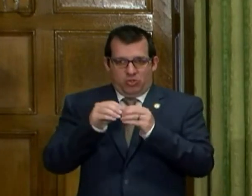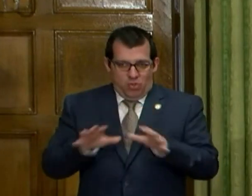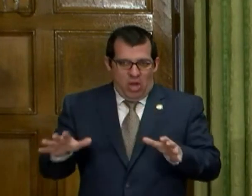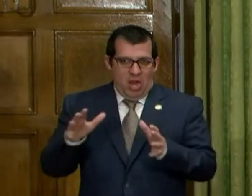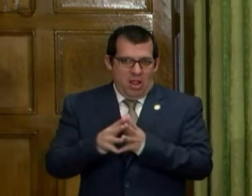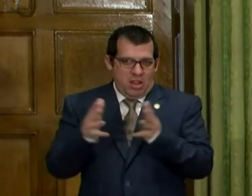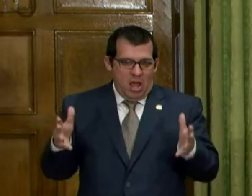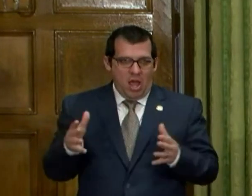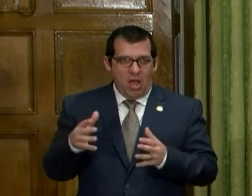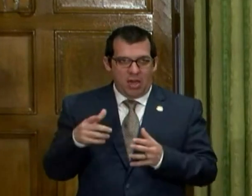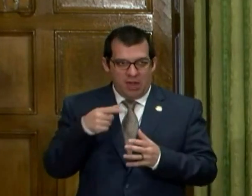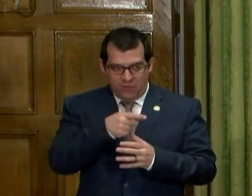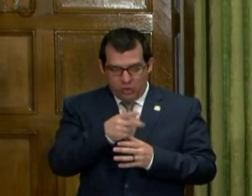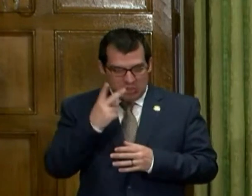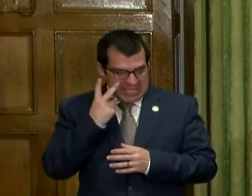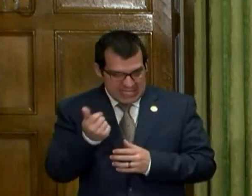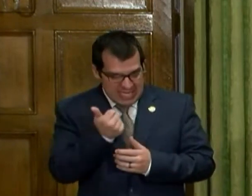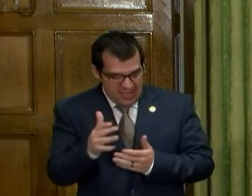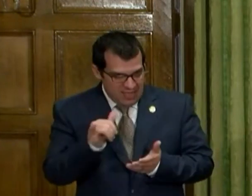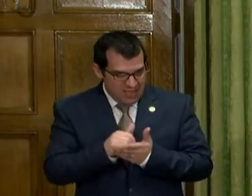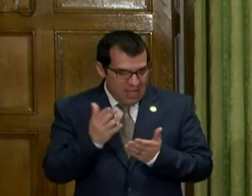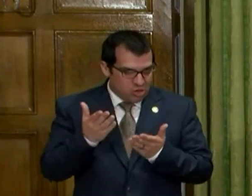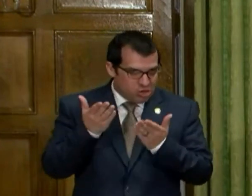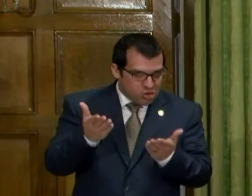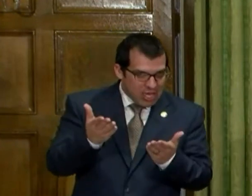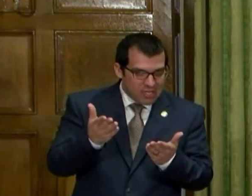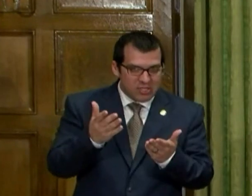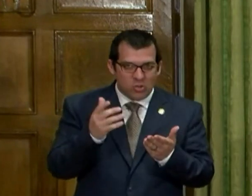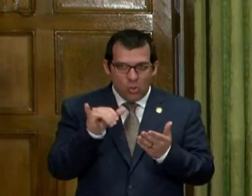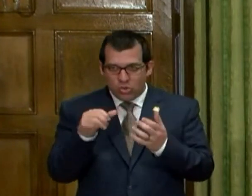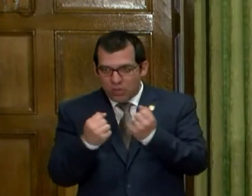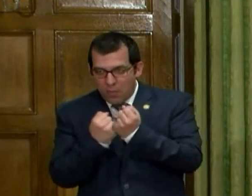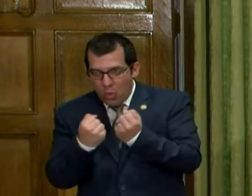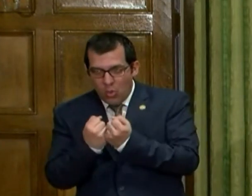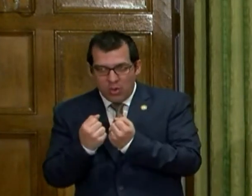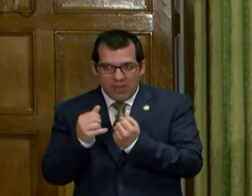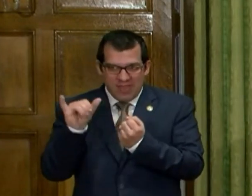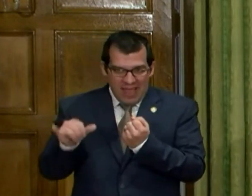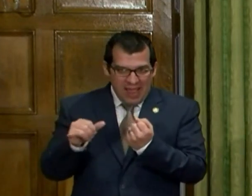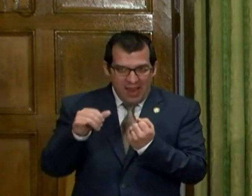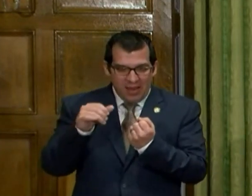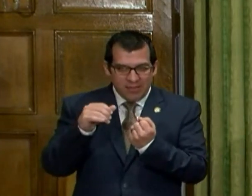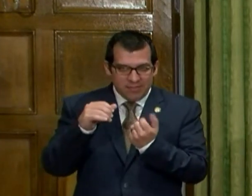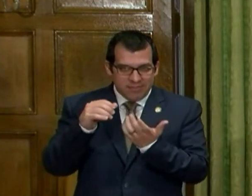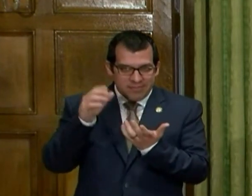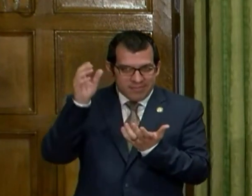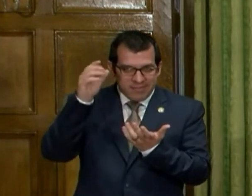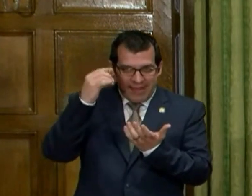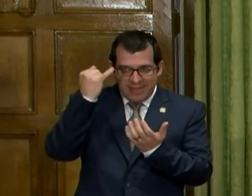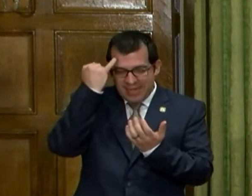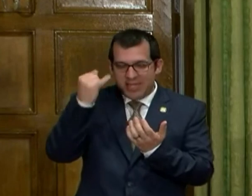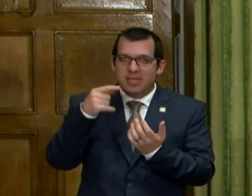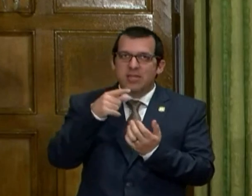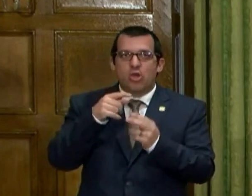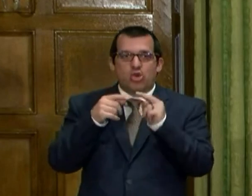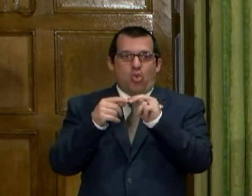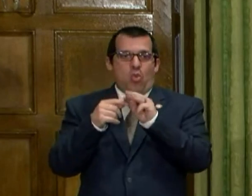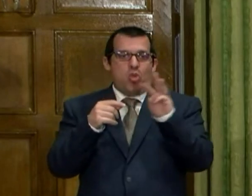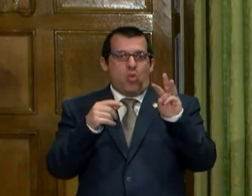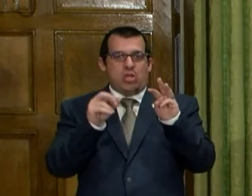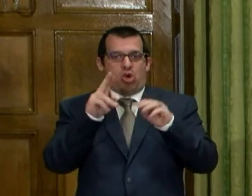you seen anything that would suggest otherwise, or anything that would support or not? Well, Northwest Arkansas has always